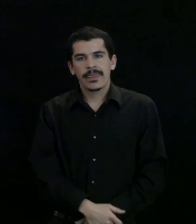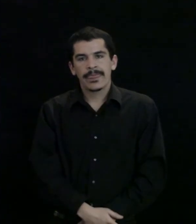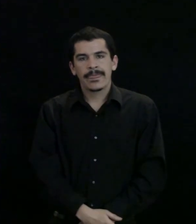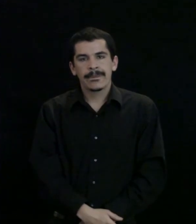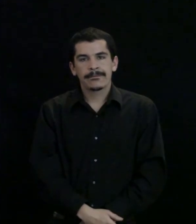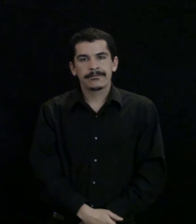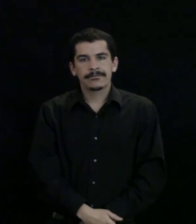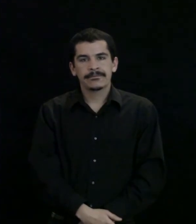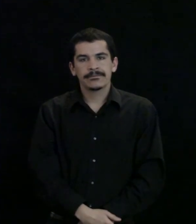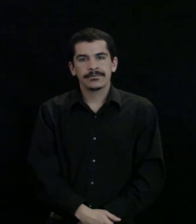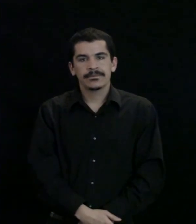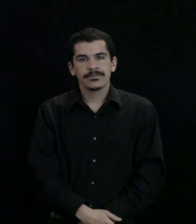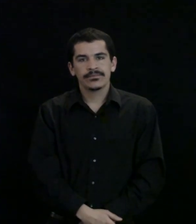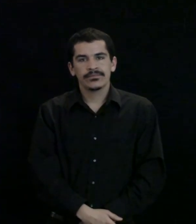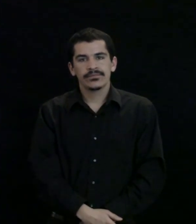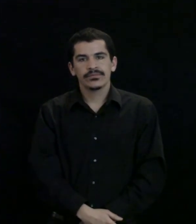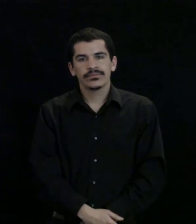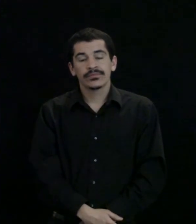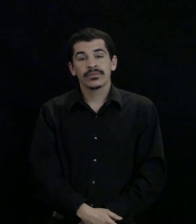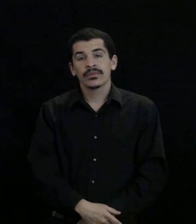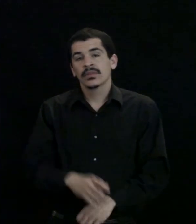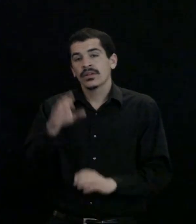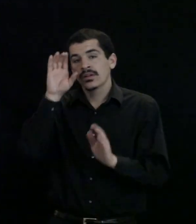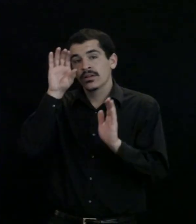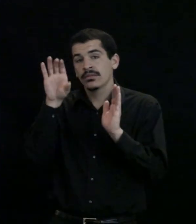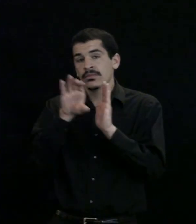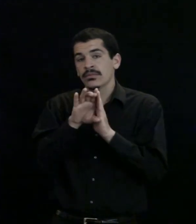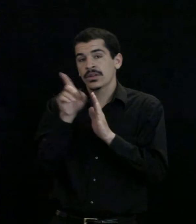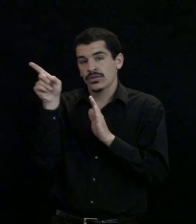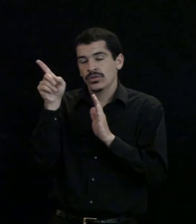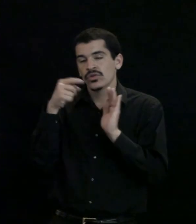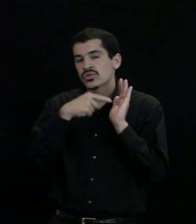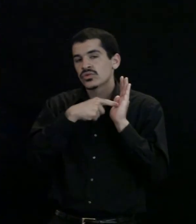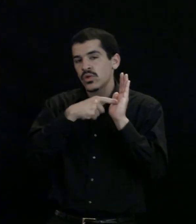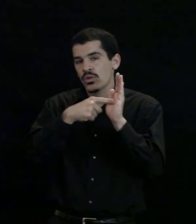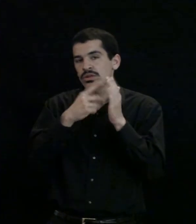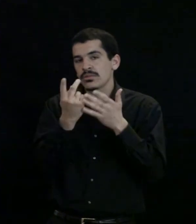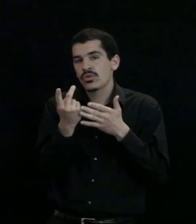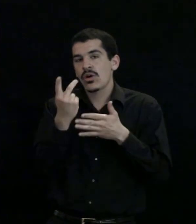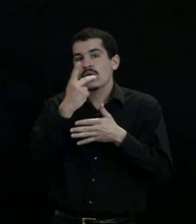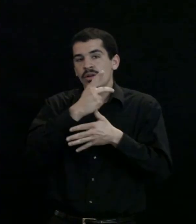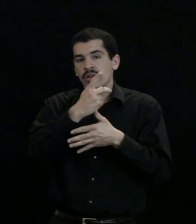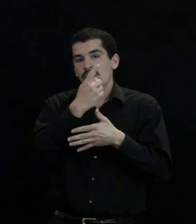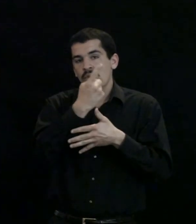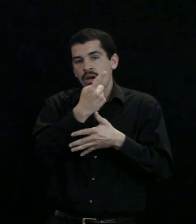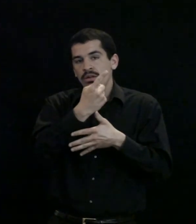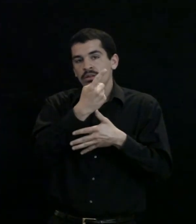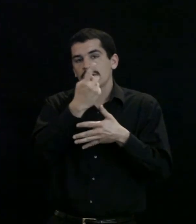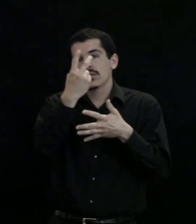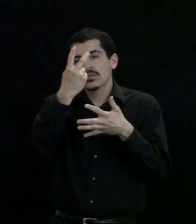This diagram shows priority 1, priority 2,